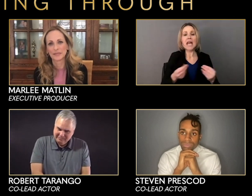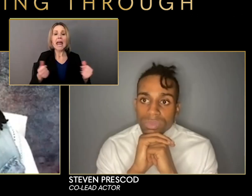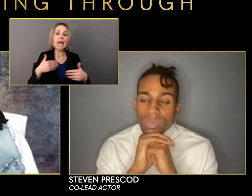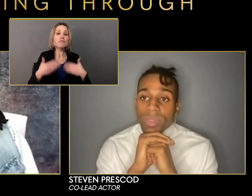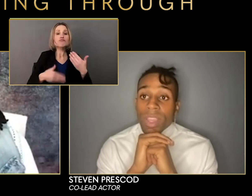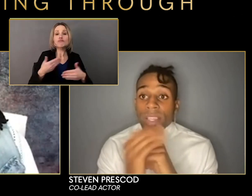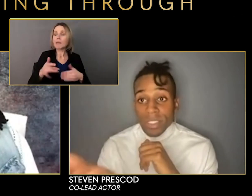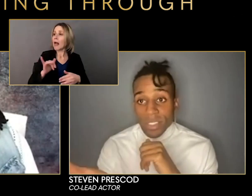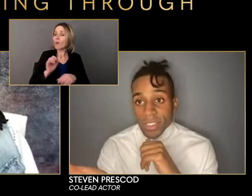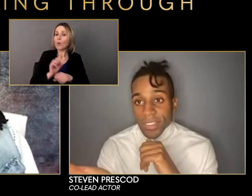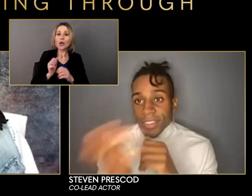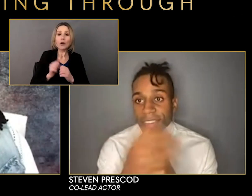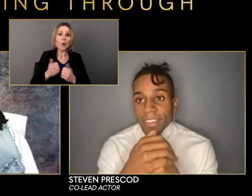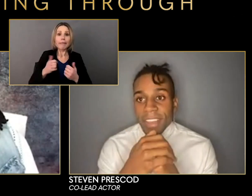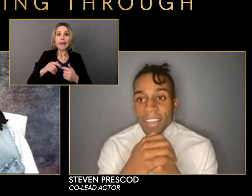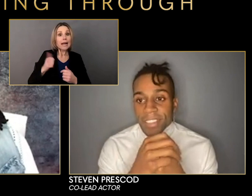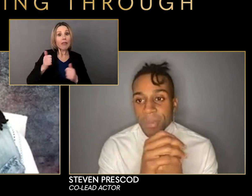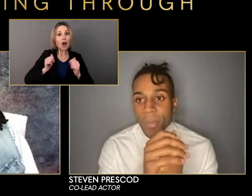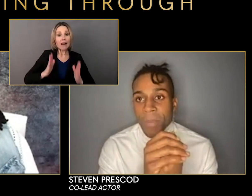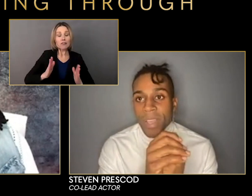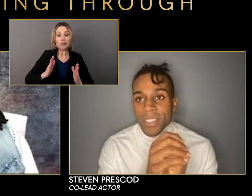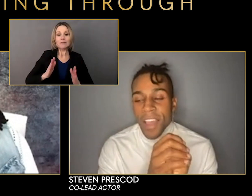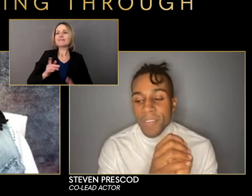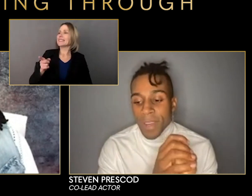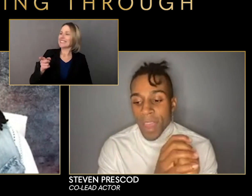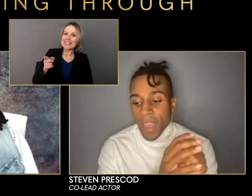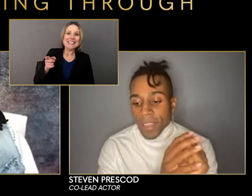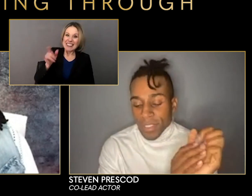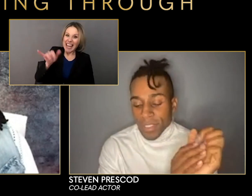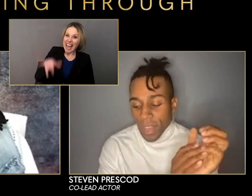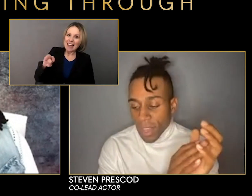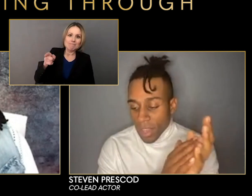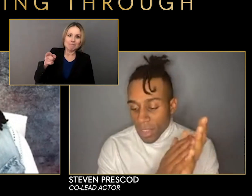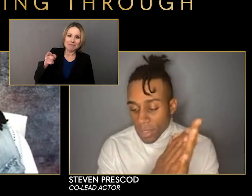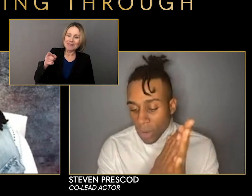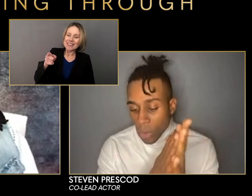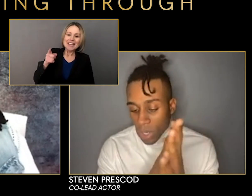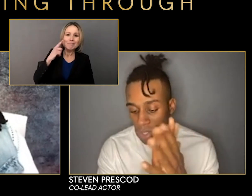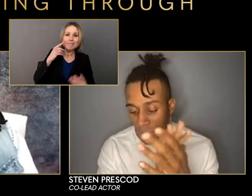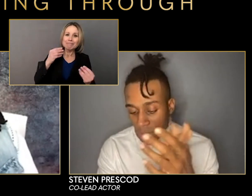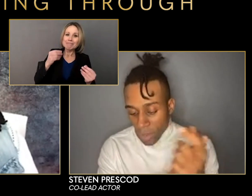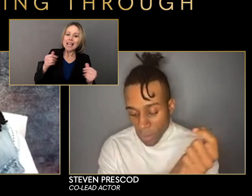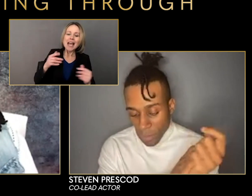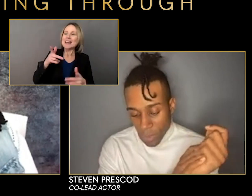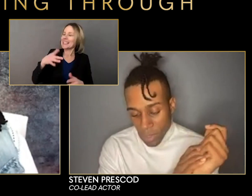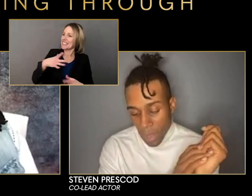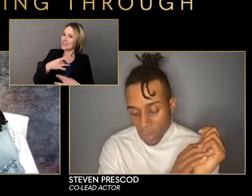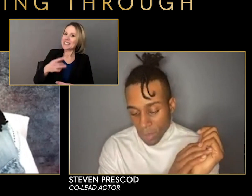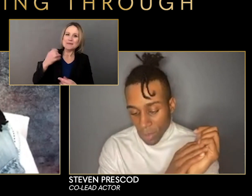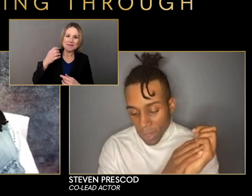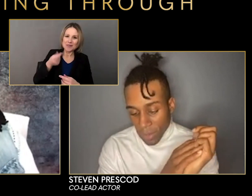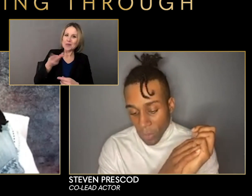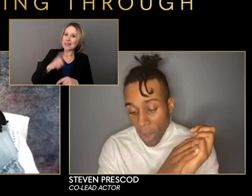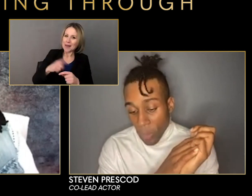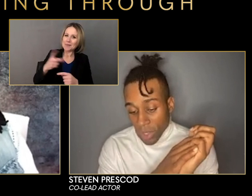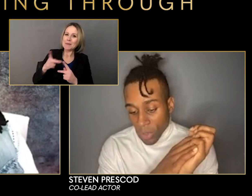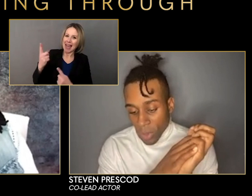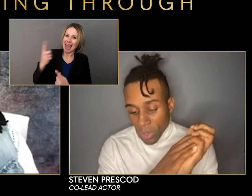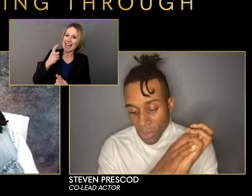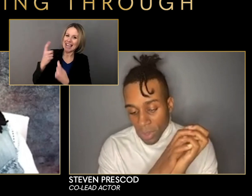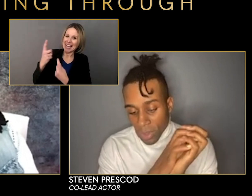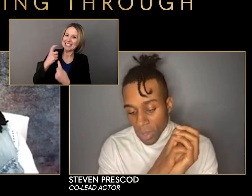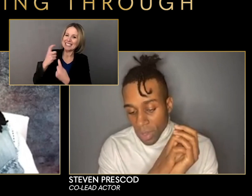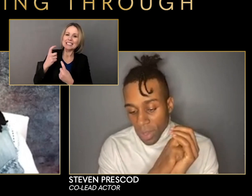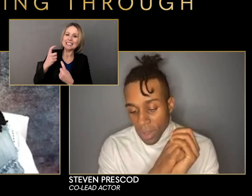actor? Yes, yes, because I've been asked that question a few times, like, how was